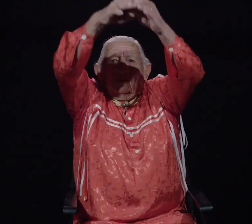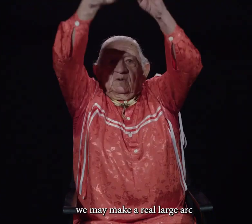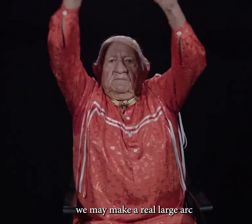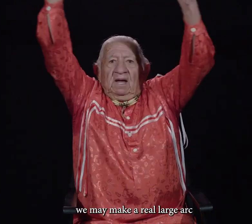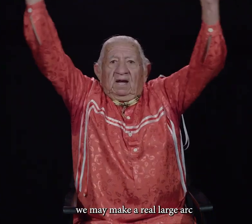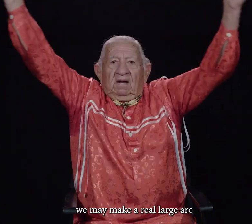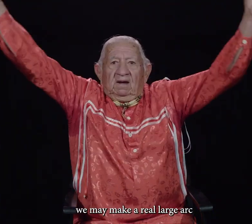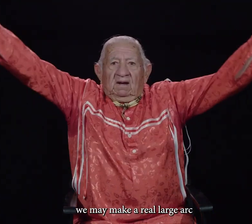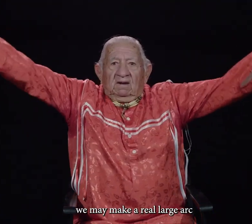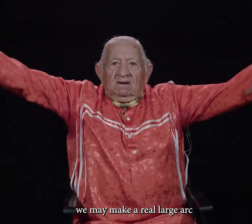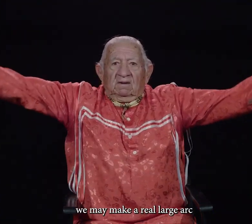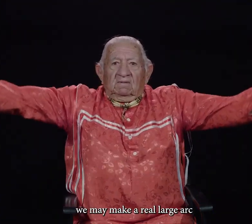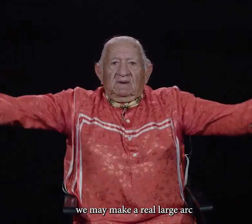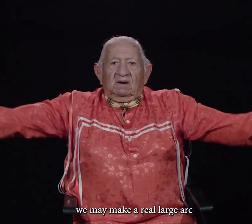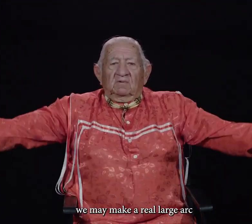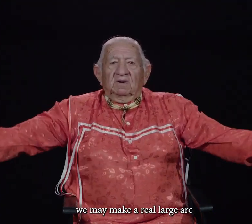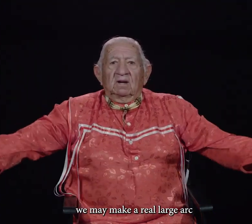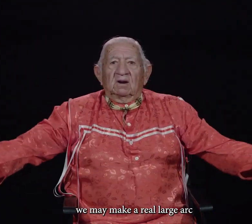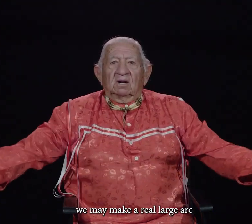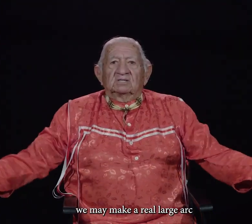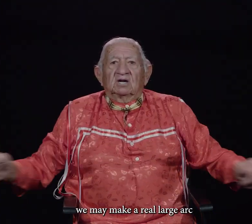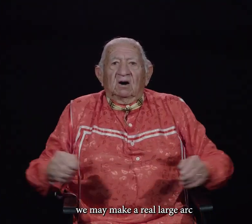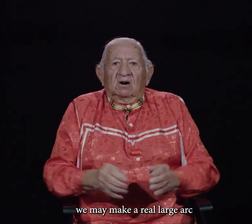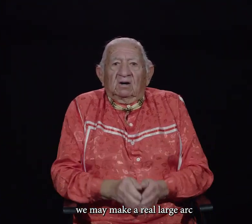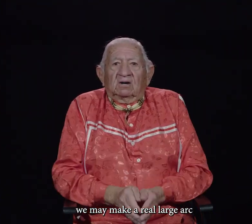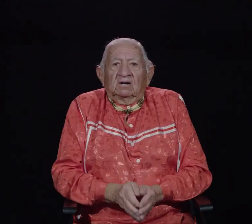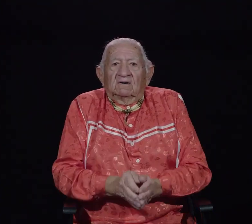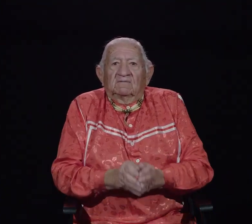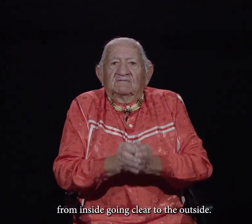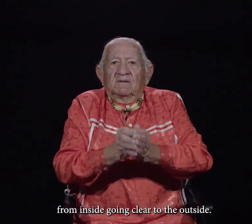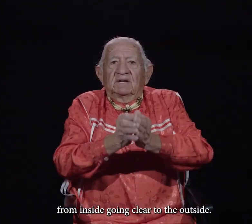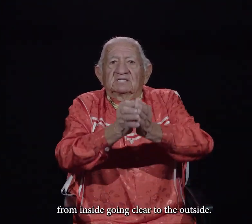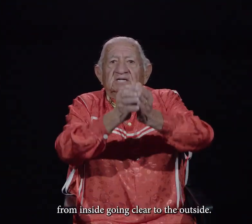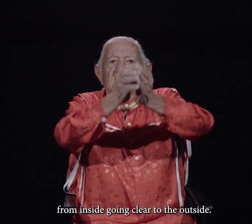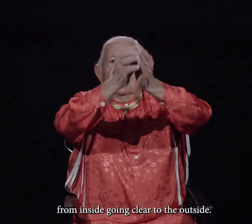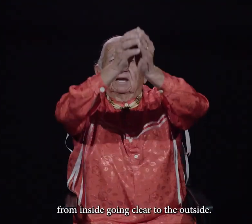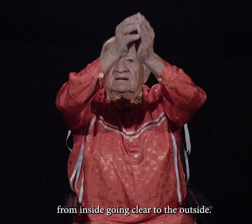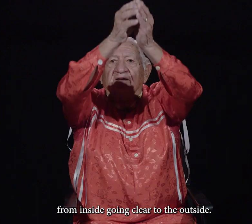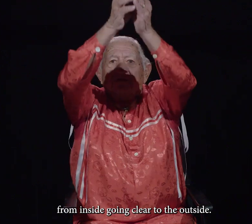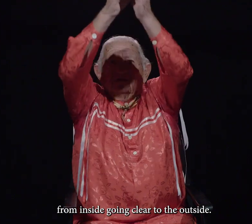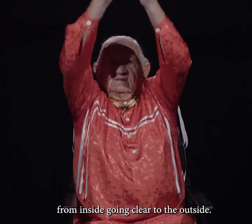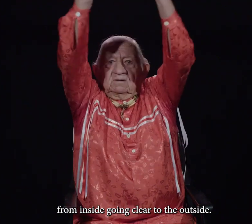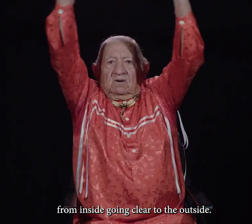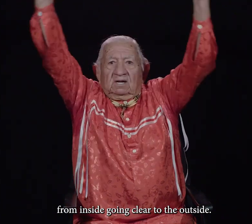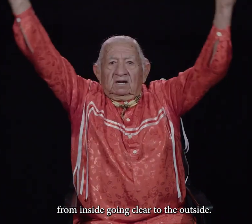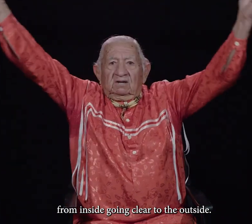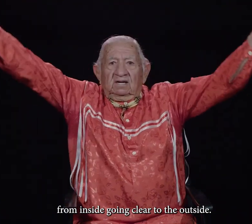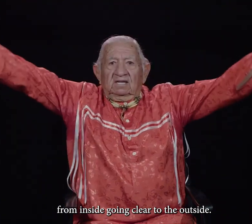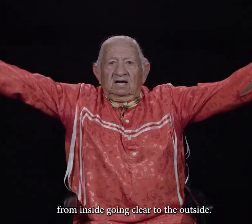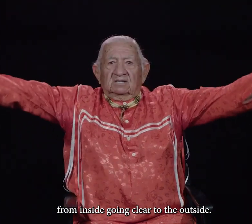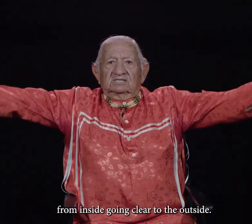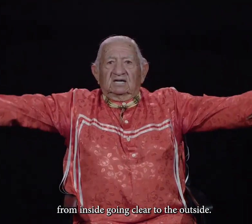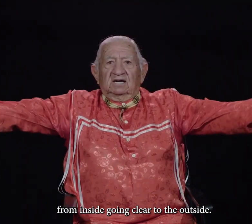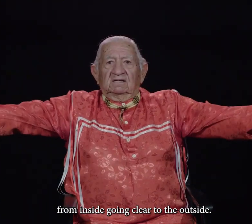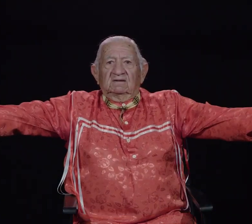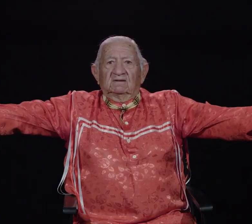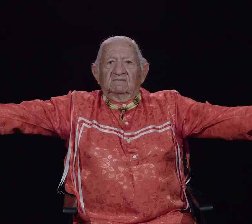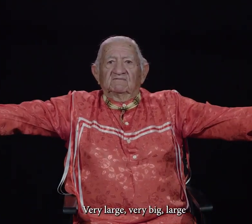we may make a real large arc from inside going clear to the outside.